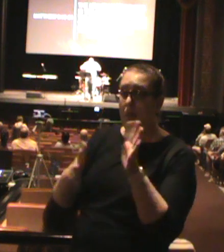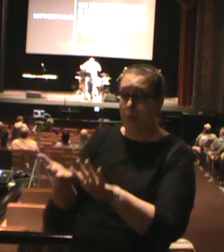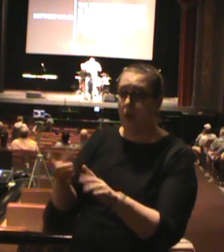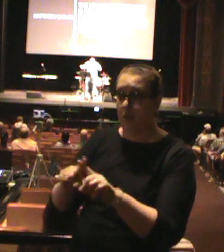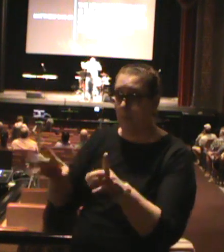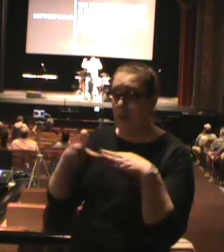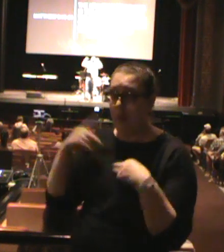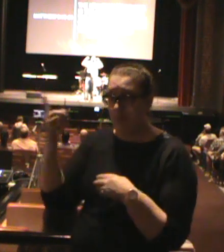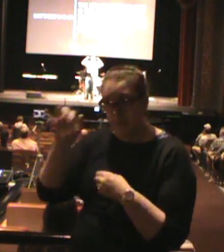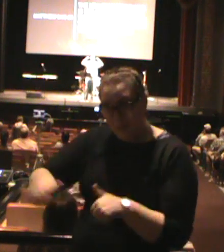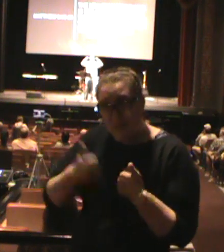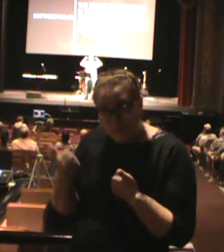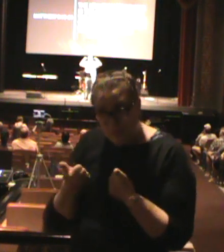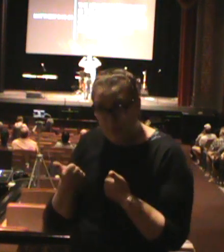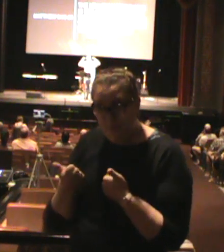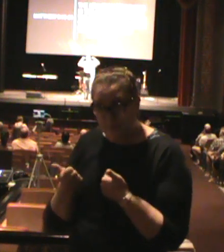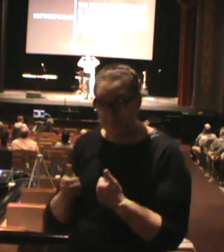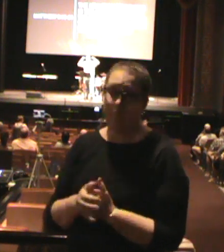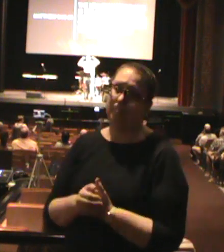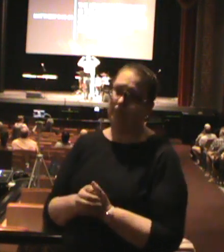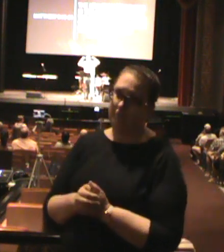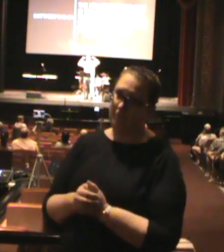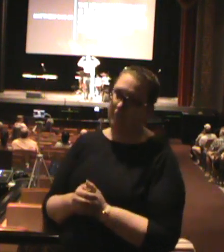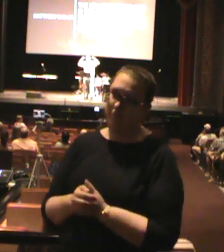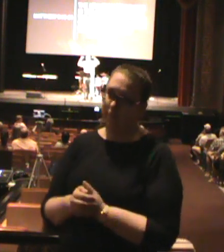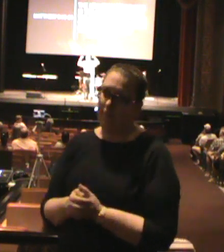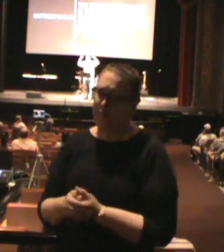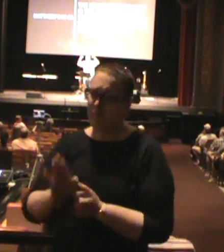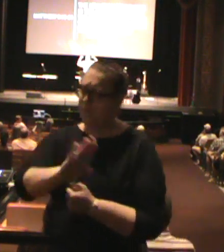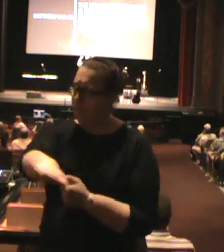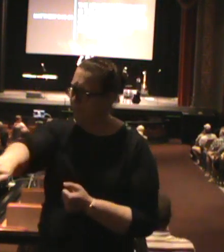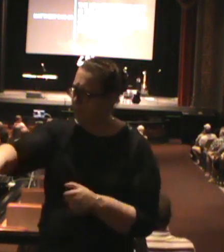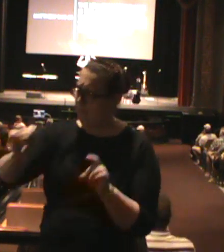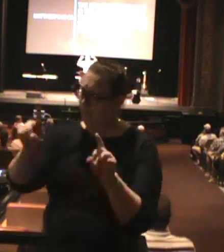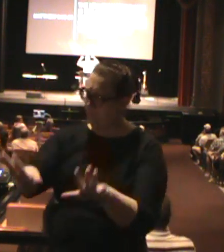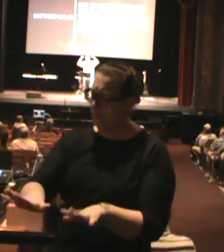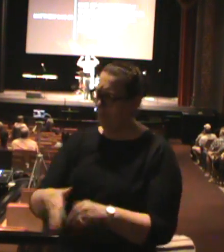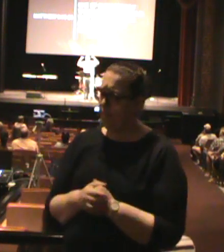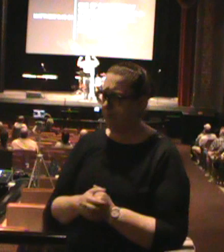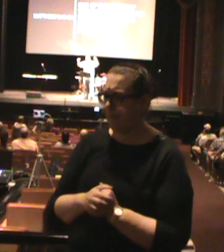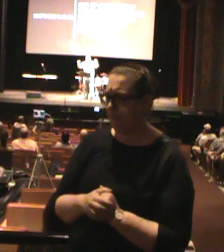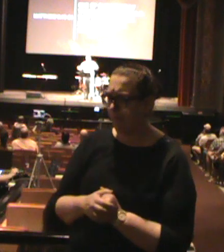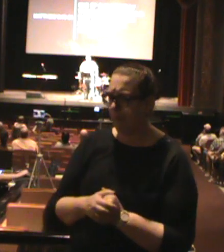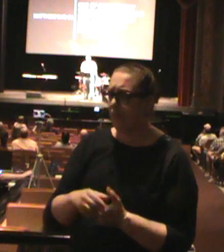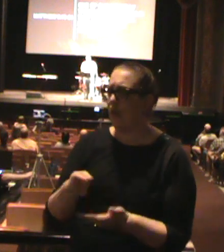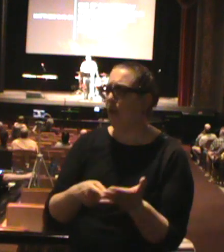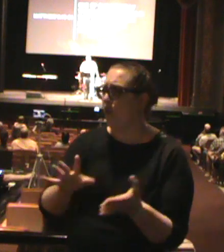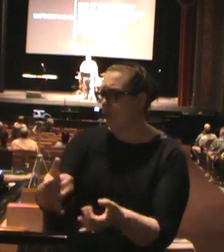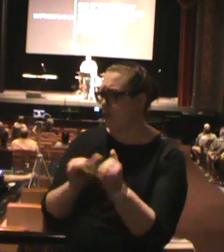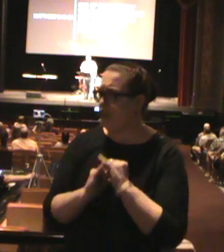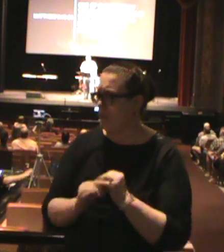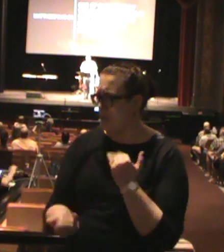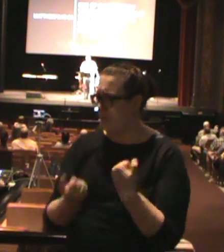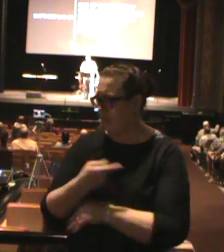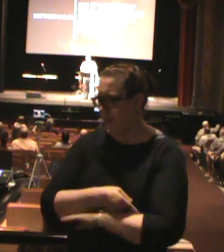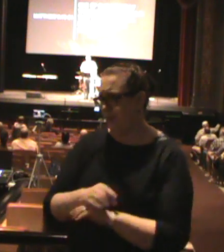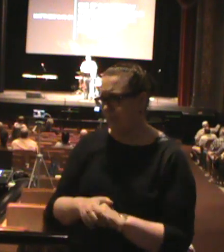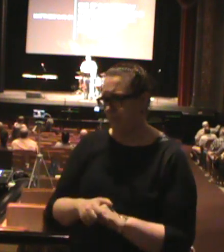have everlasting life. Let me ask you a question. What is your treasure this